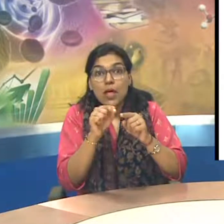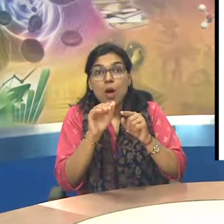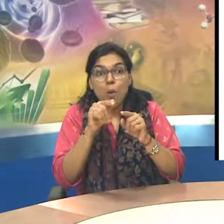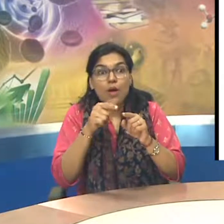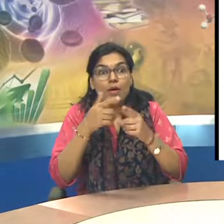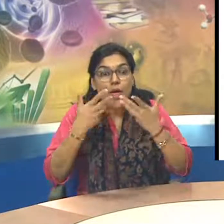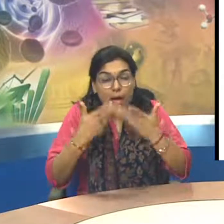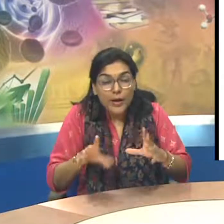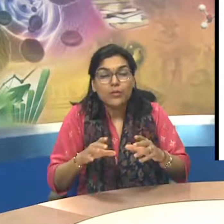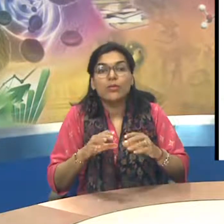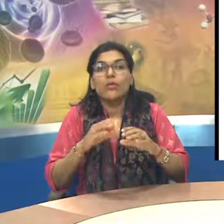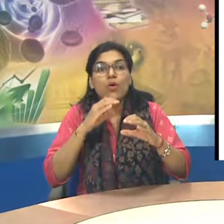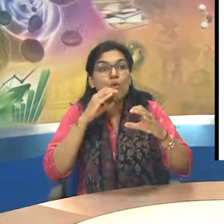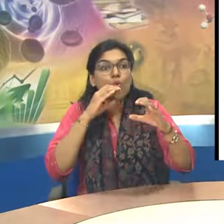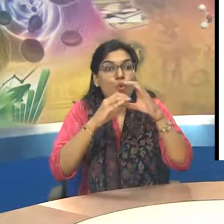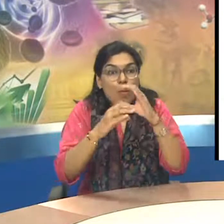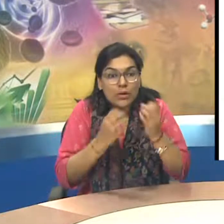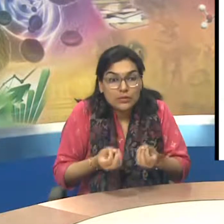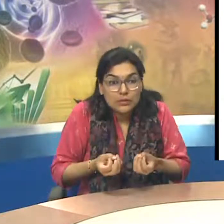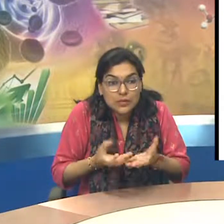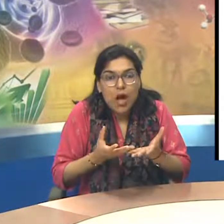words known as